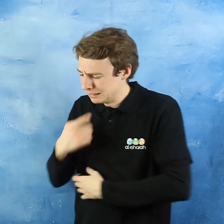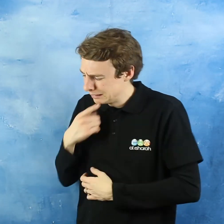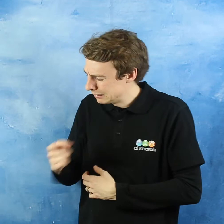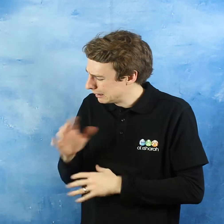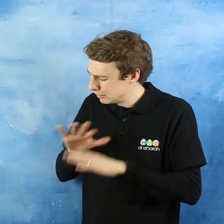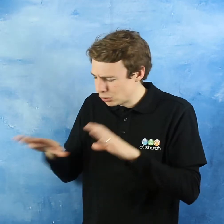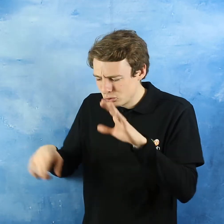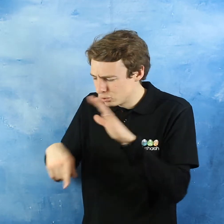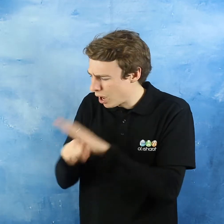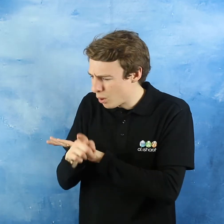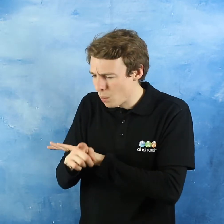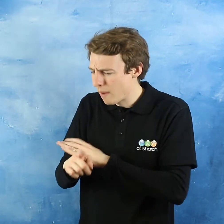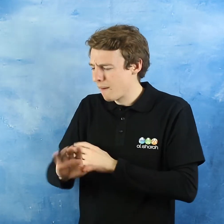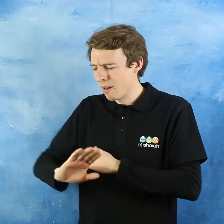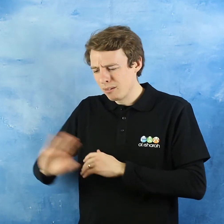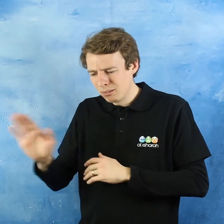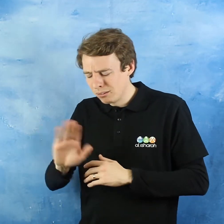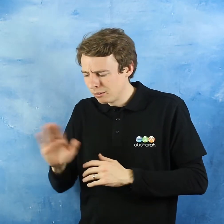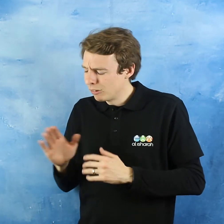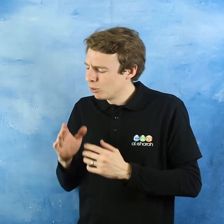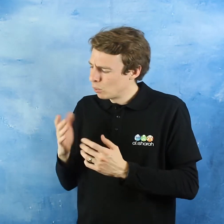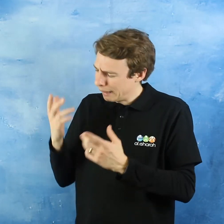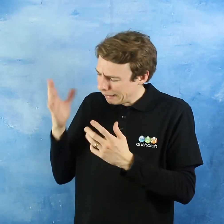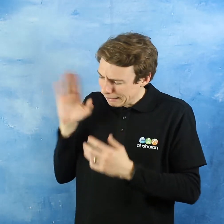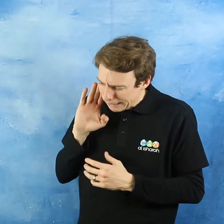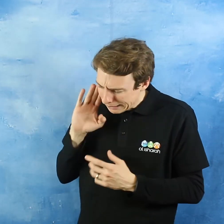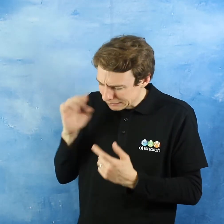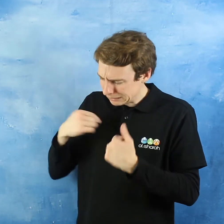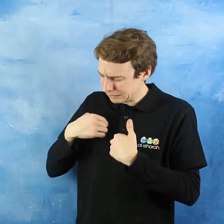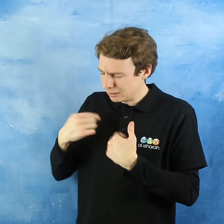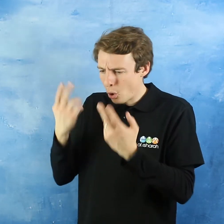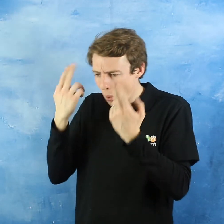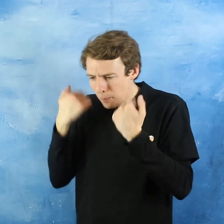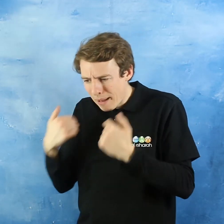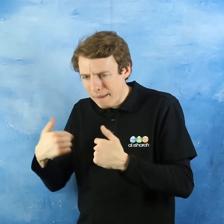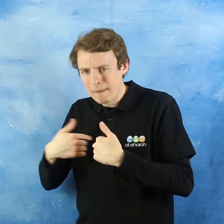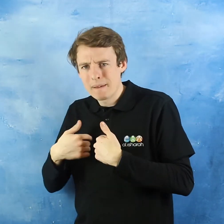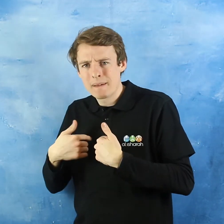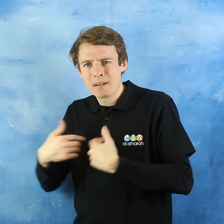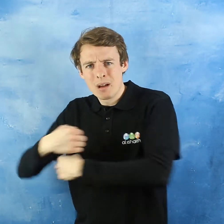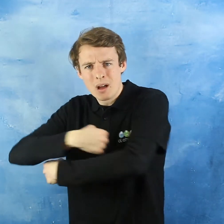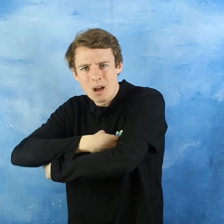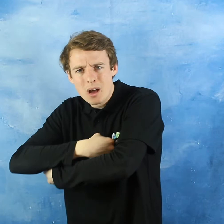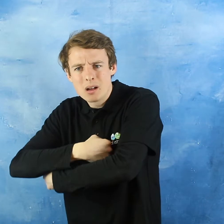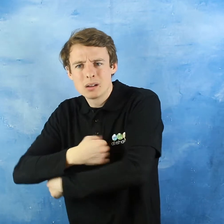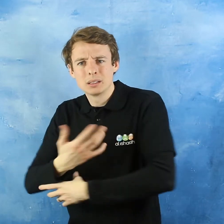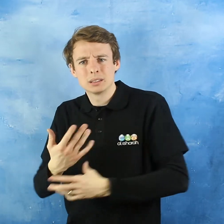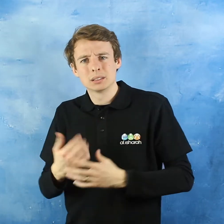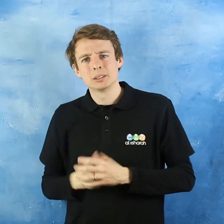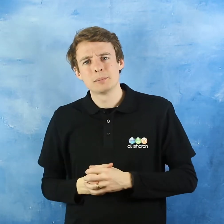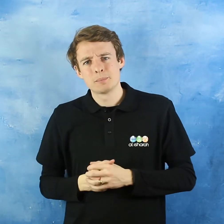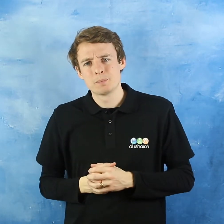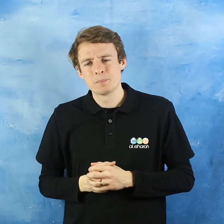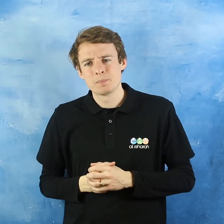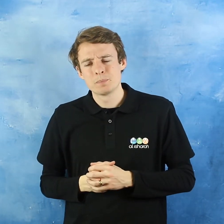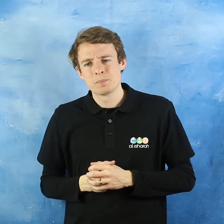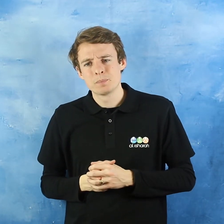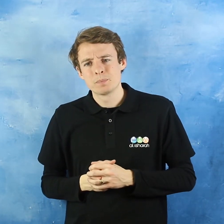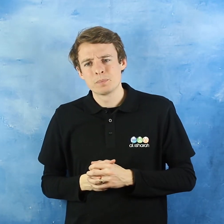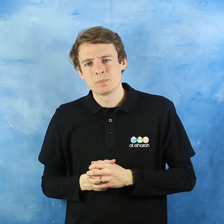to me? Hug him, took him to home. Father in Ayat is observing this duty, this situation.